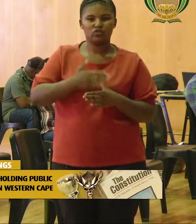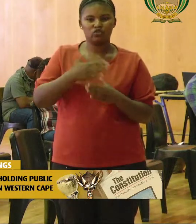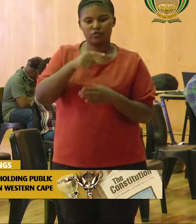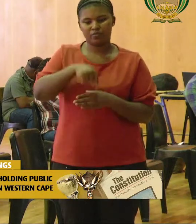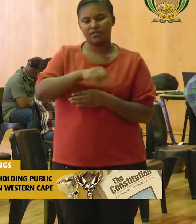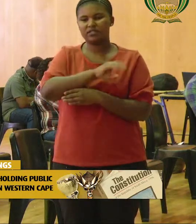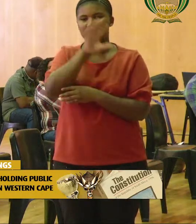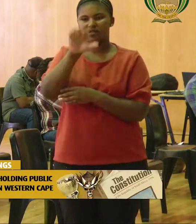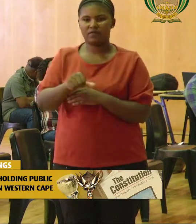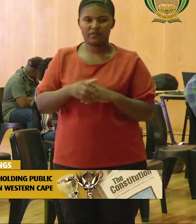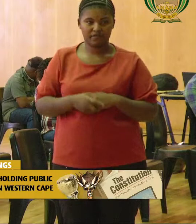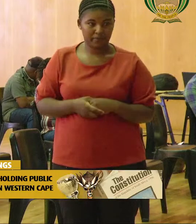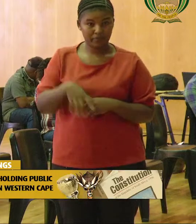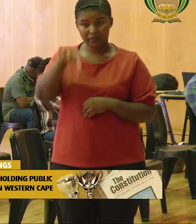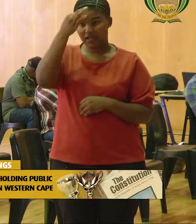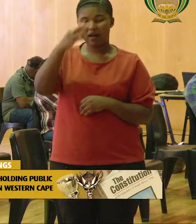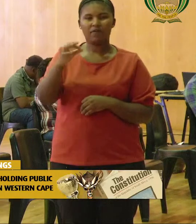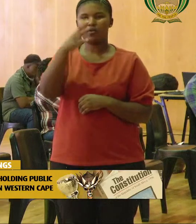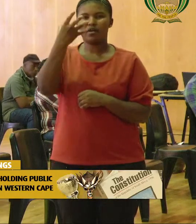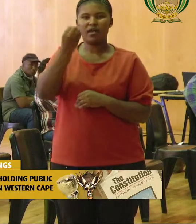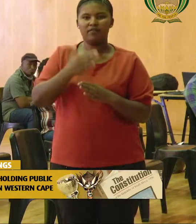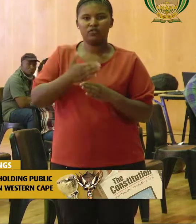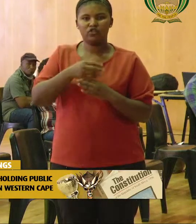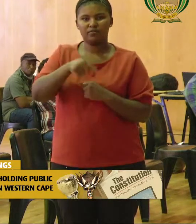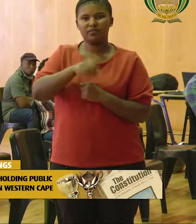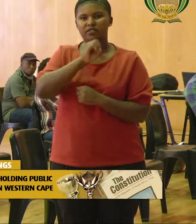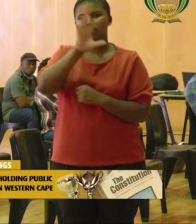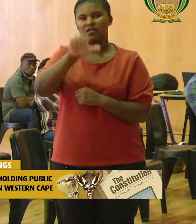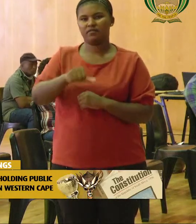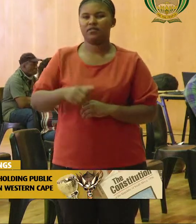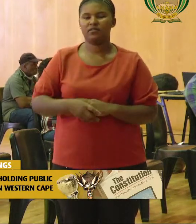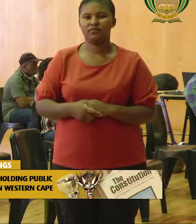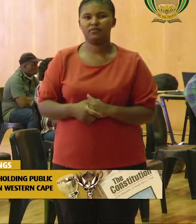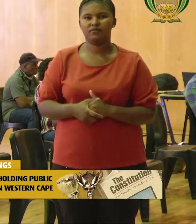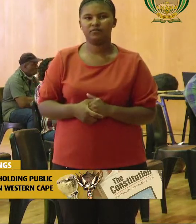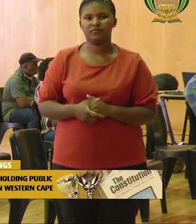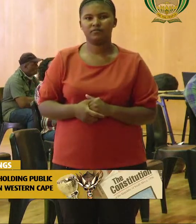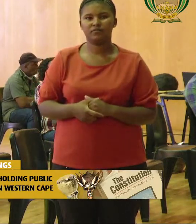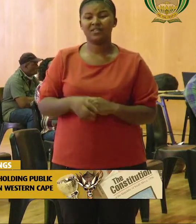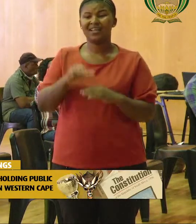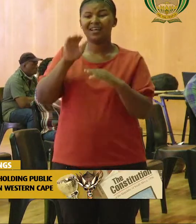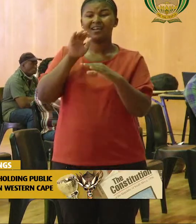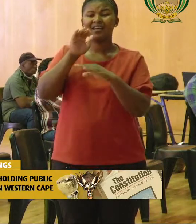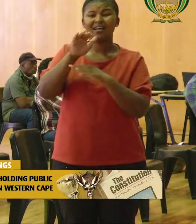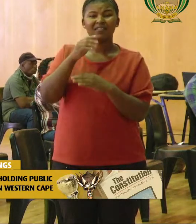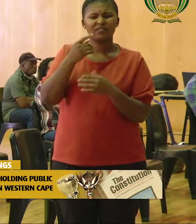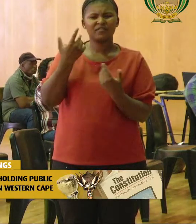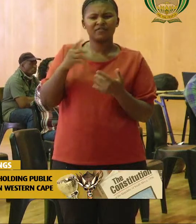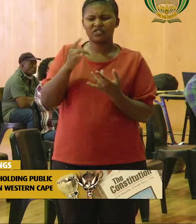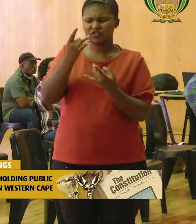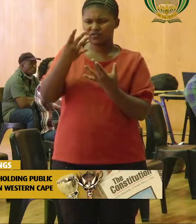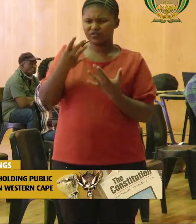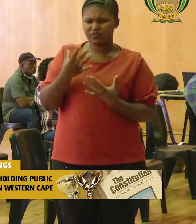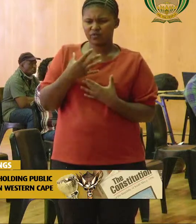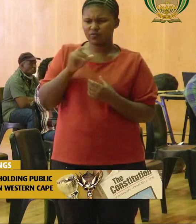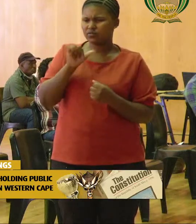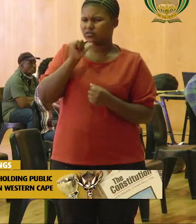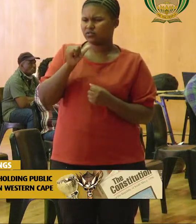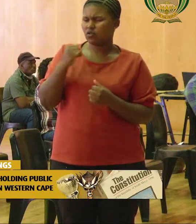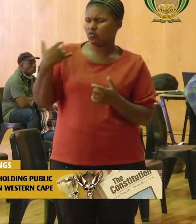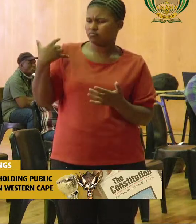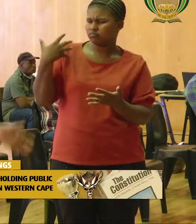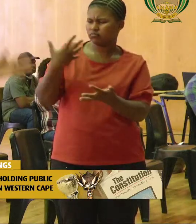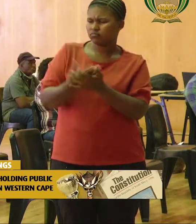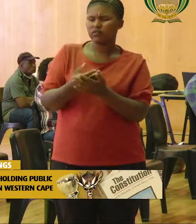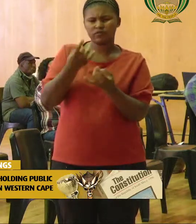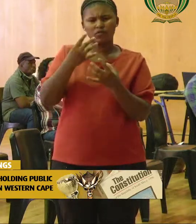South Africa. The government doesn't have jobs in South Africa. After promising us for a long